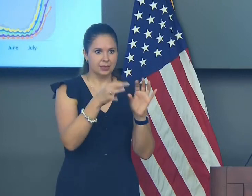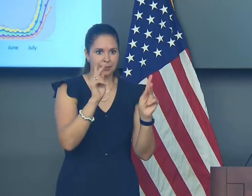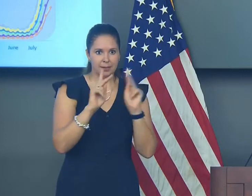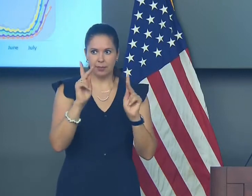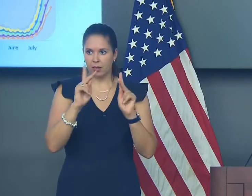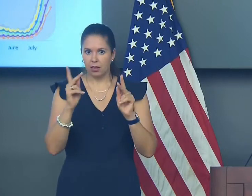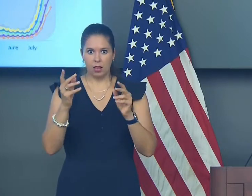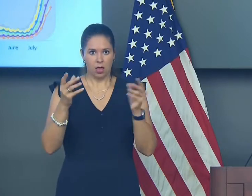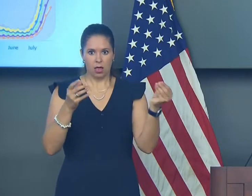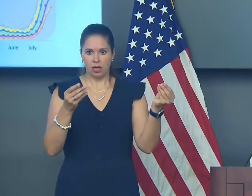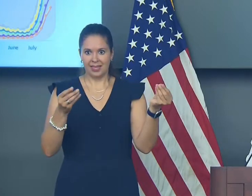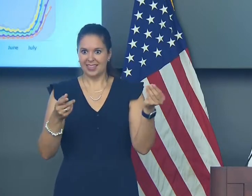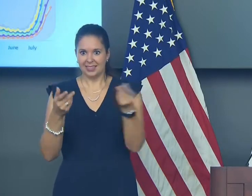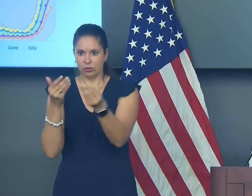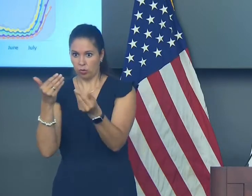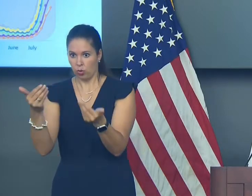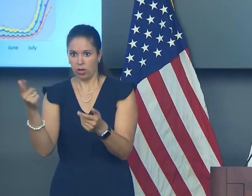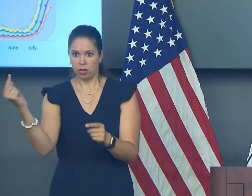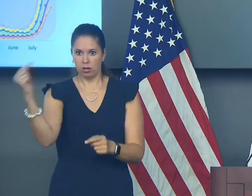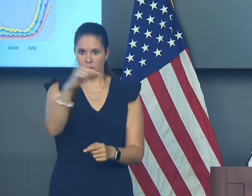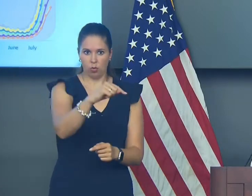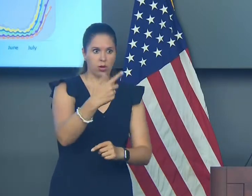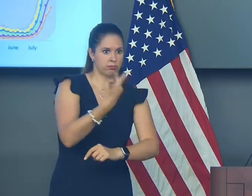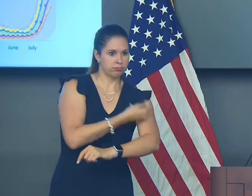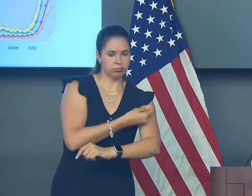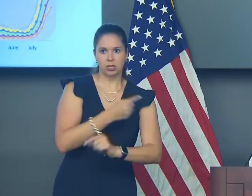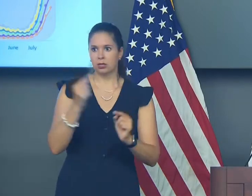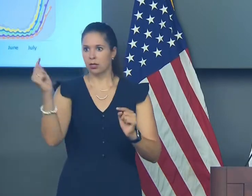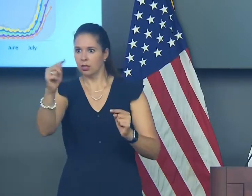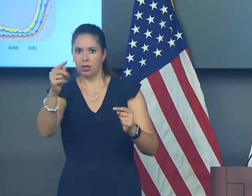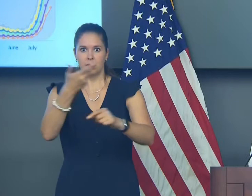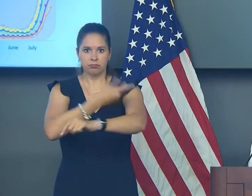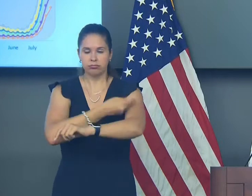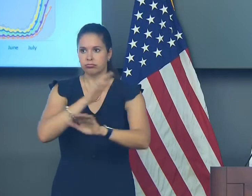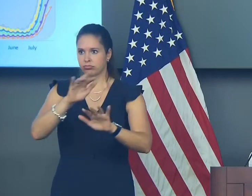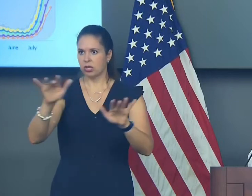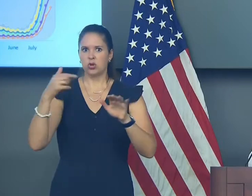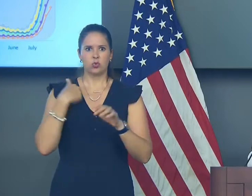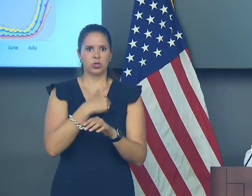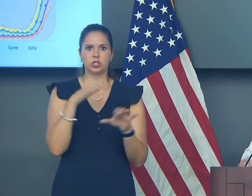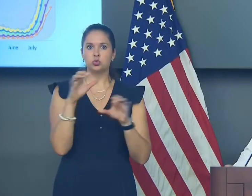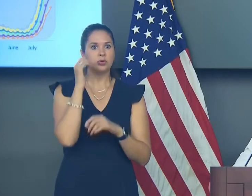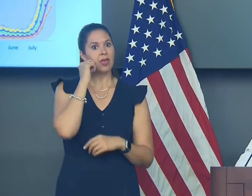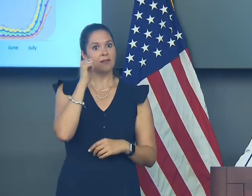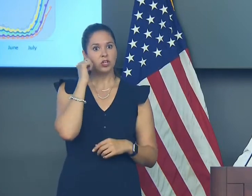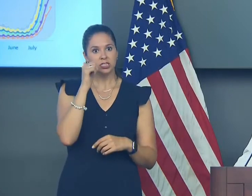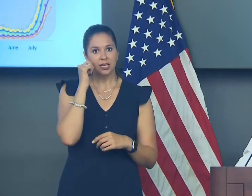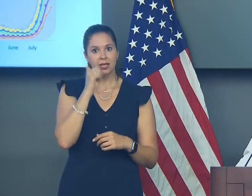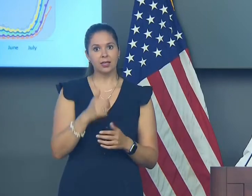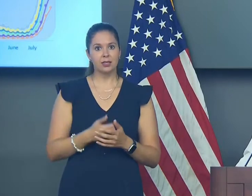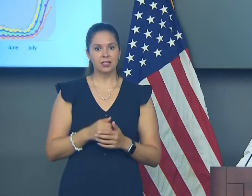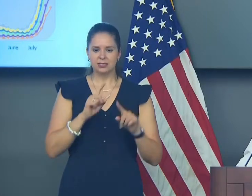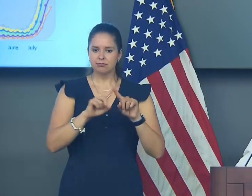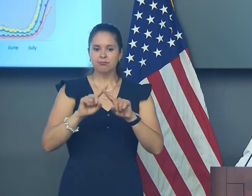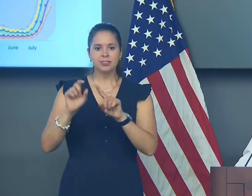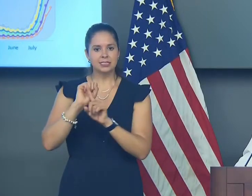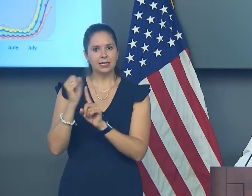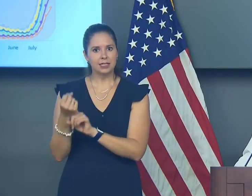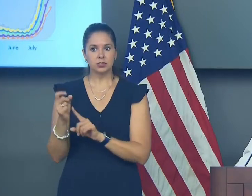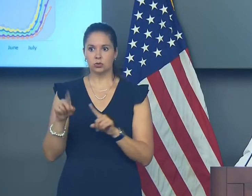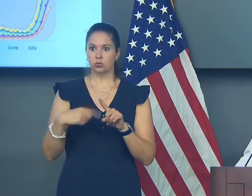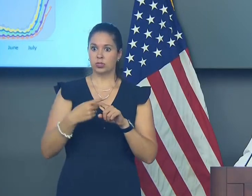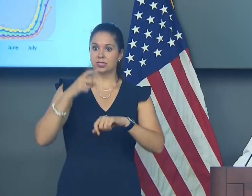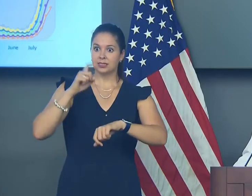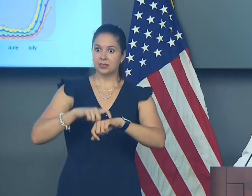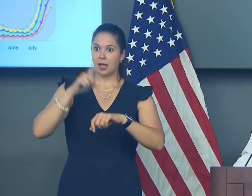with a provider who could administer the vaccine, and we do it across a variety of settings every single day. And so when that